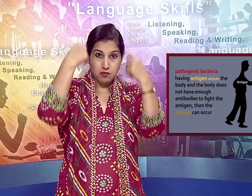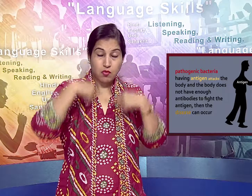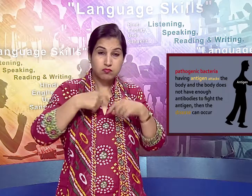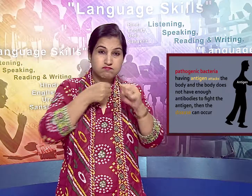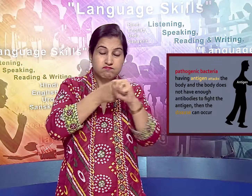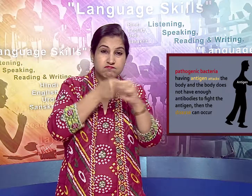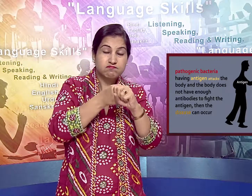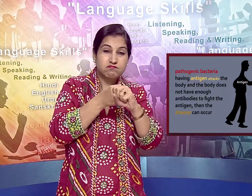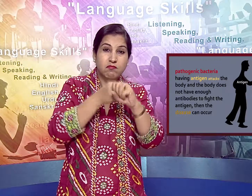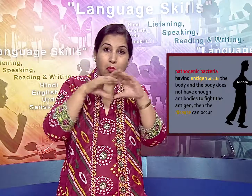can occur.